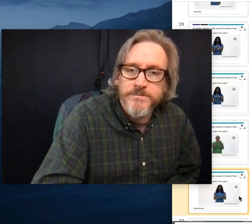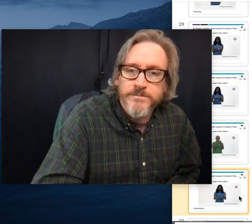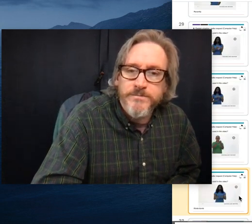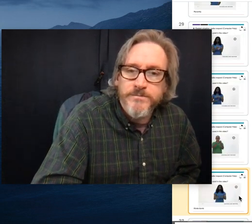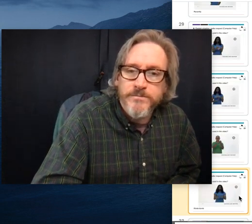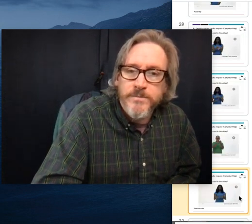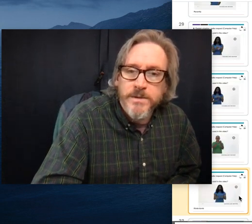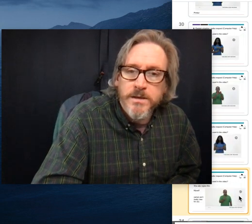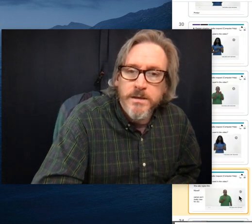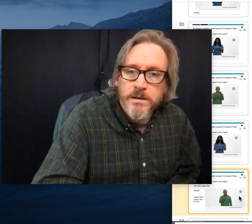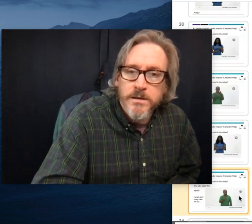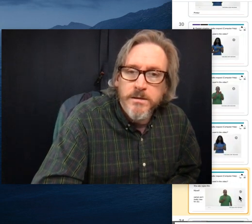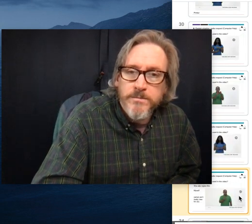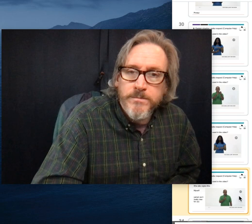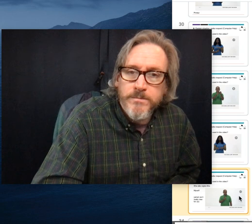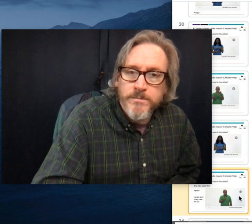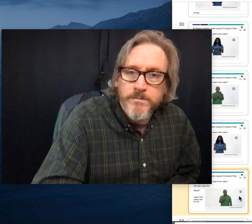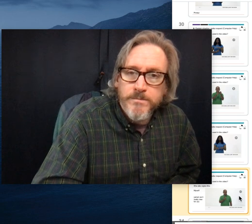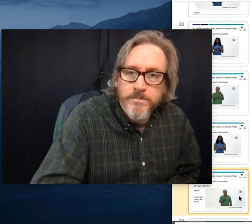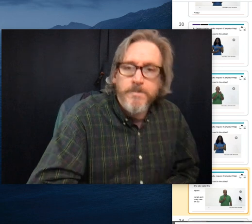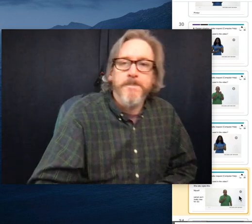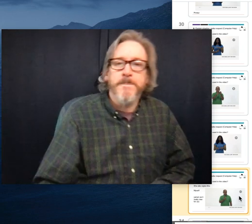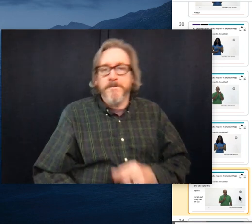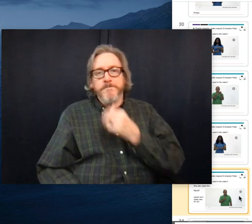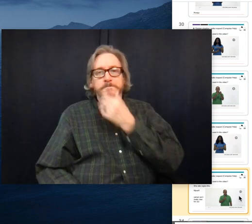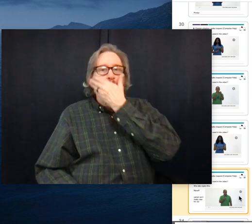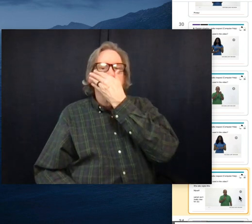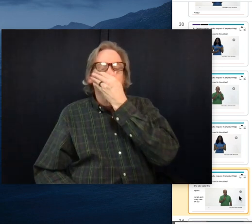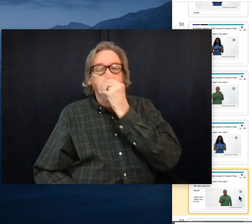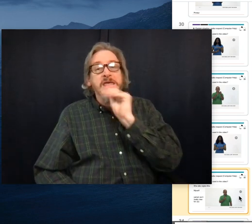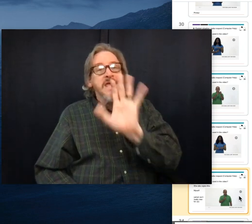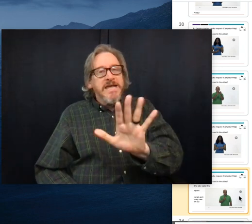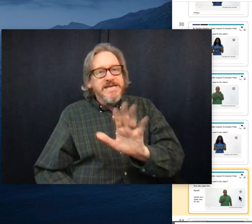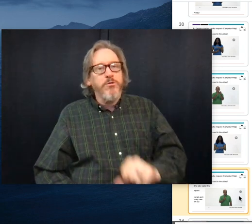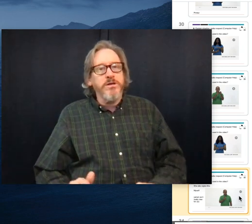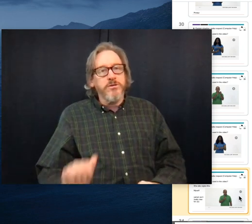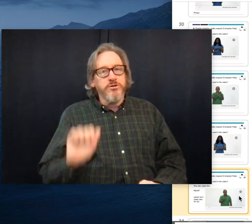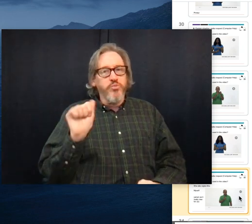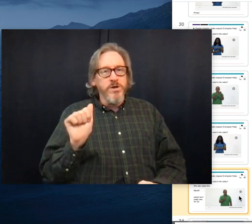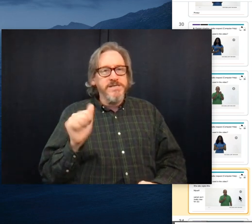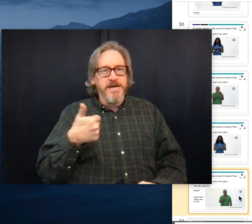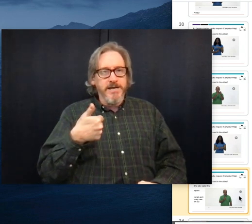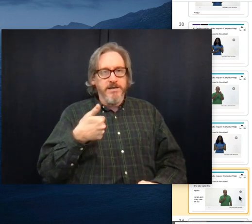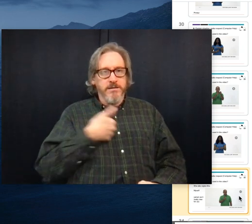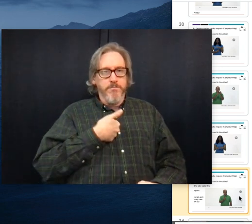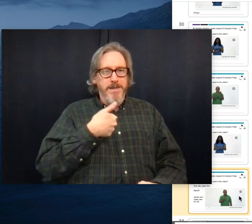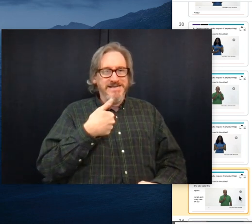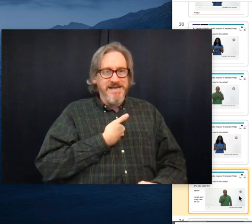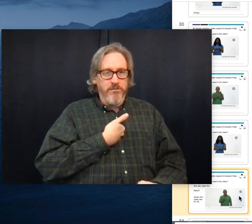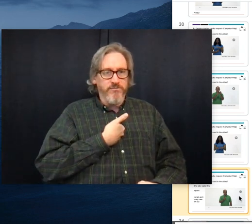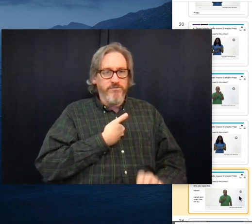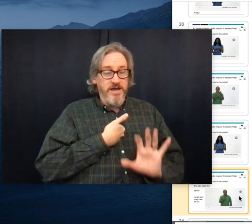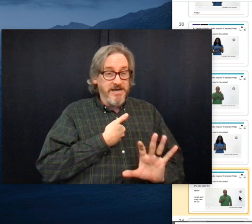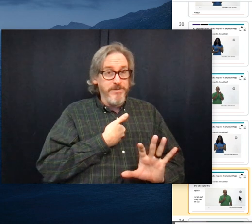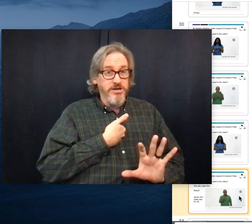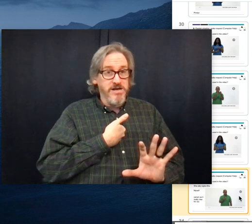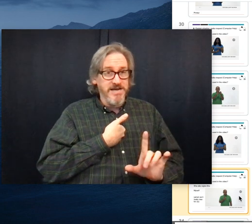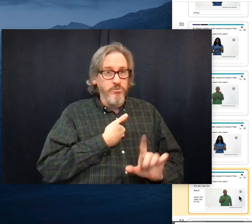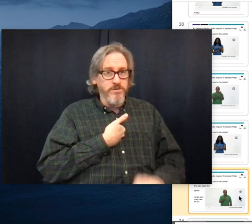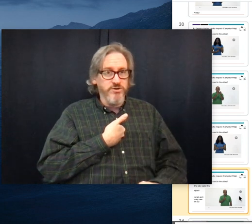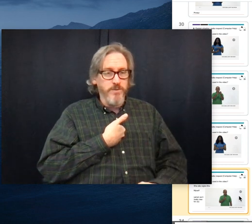stories, so much blood. Anyway, so dumb. If you lack the self-control, boom. If you want that sound effect,